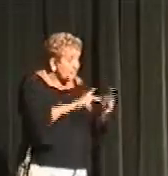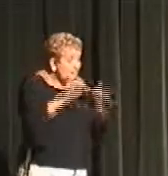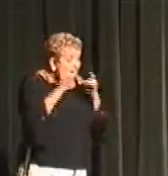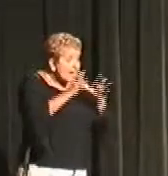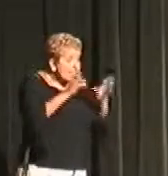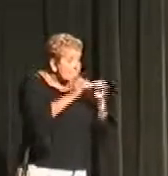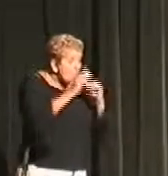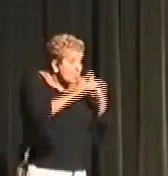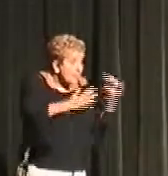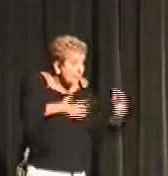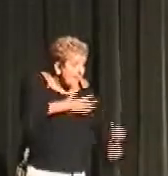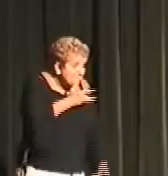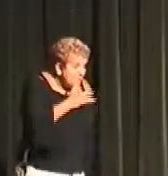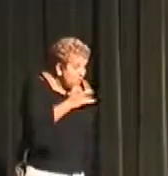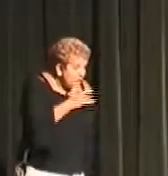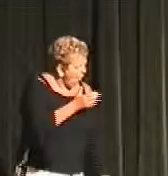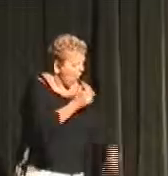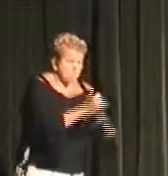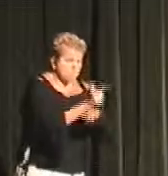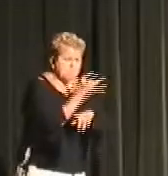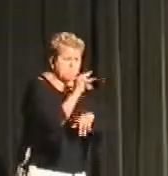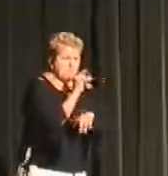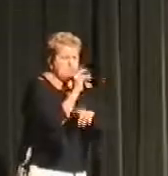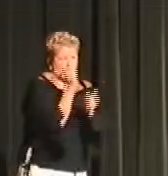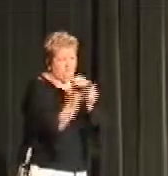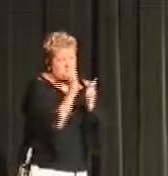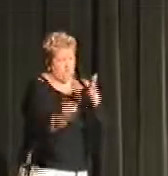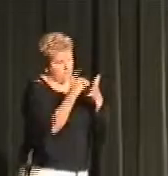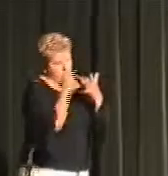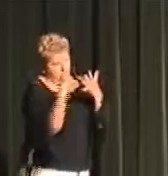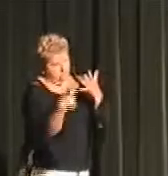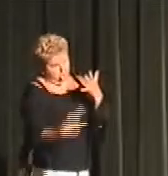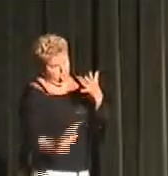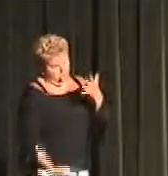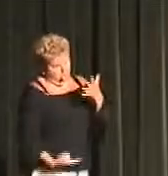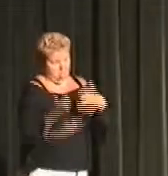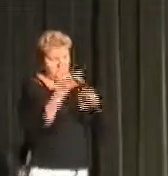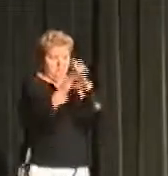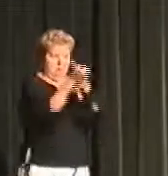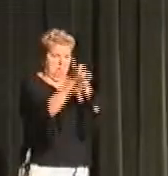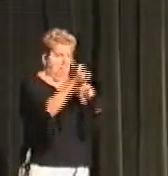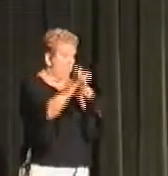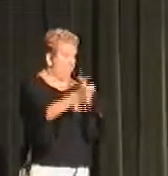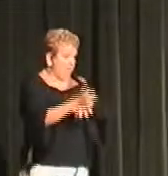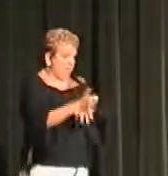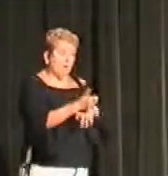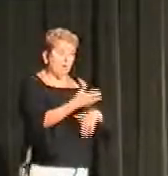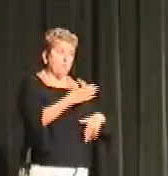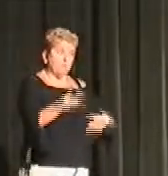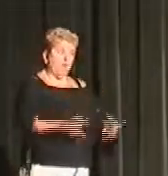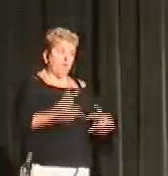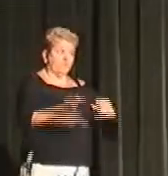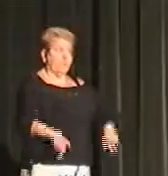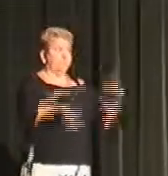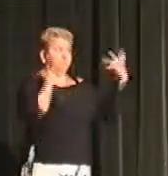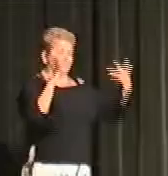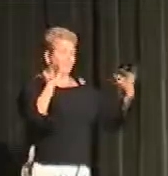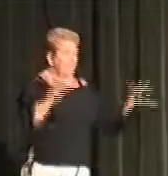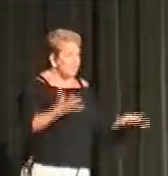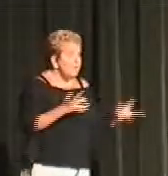had blamed for everything that had ever gone wrong in my life, and take it from me, a lot had gone wrong. The only person I hated more than her